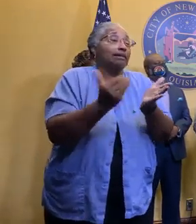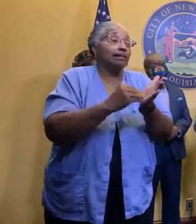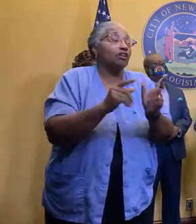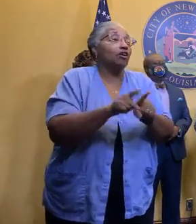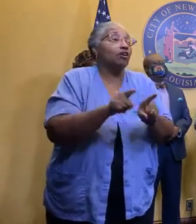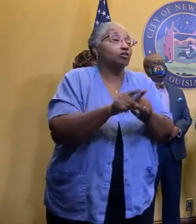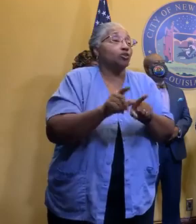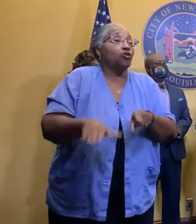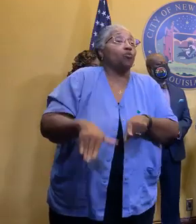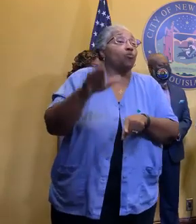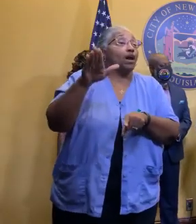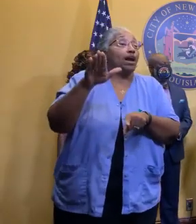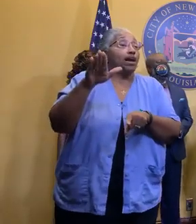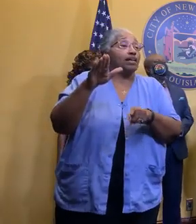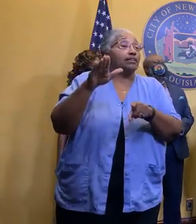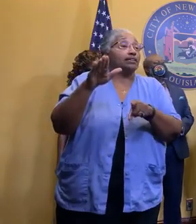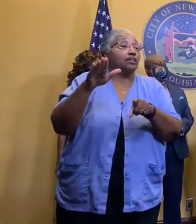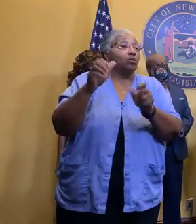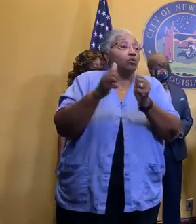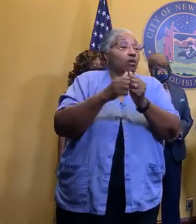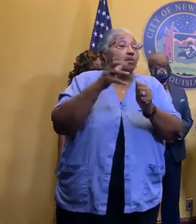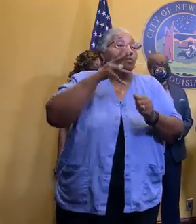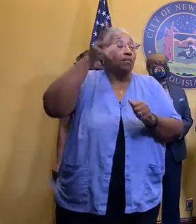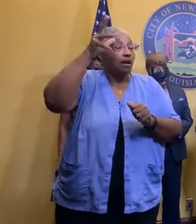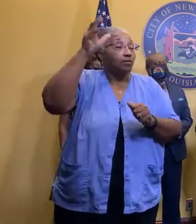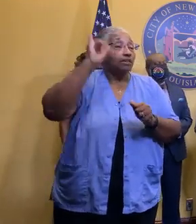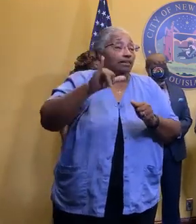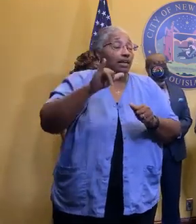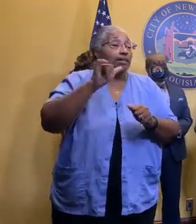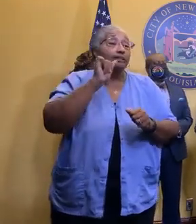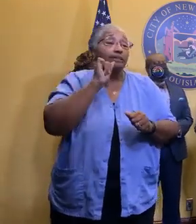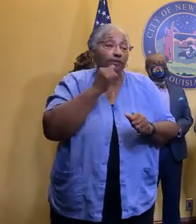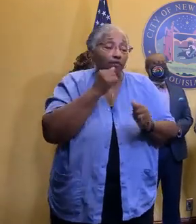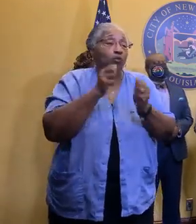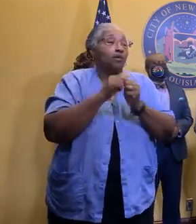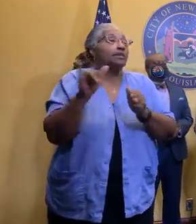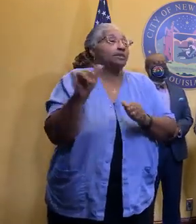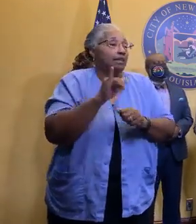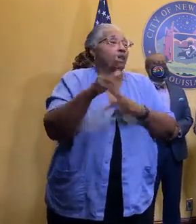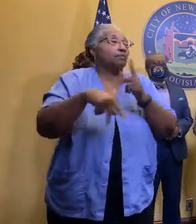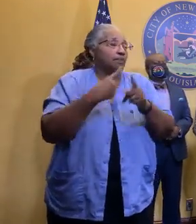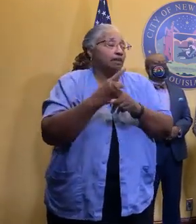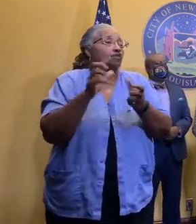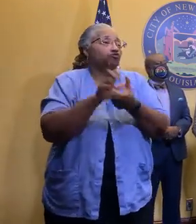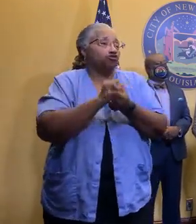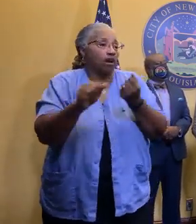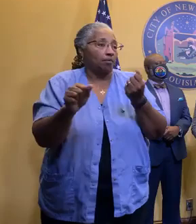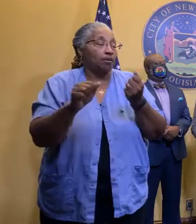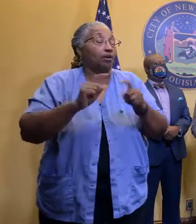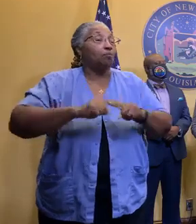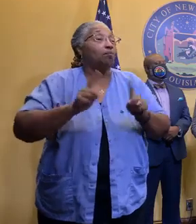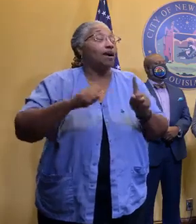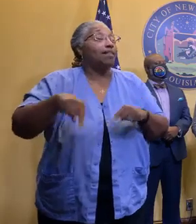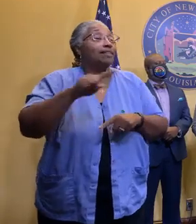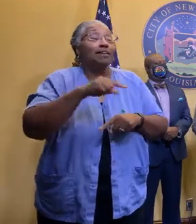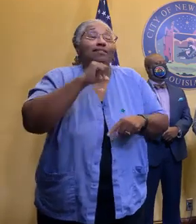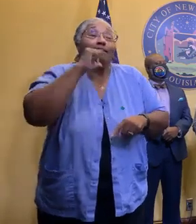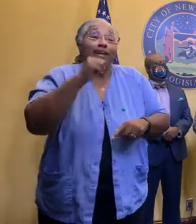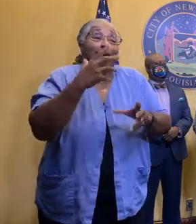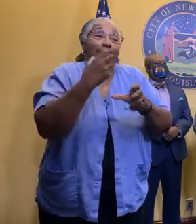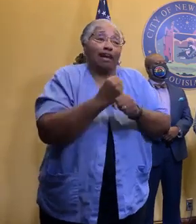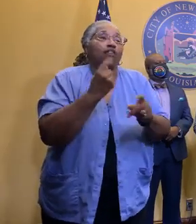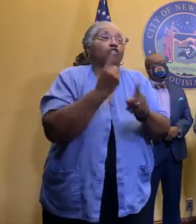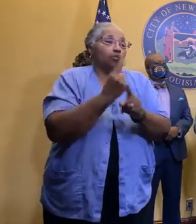by parents who are suffering with that same trauma. And they have not received the proper attention or